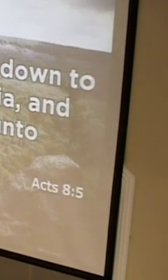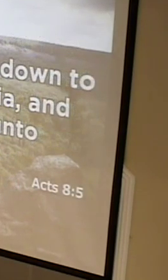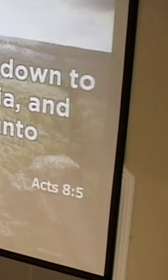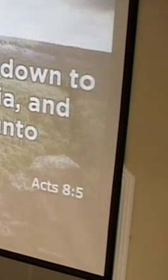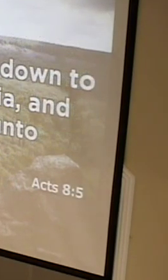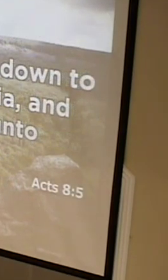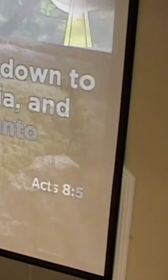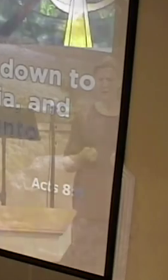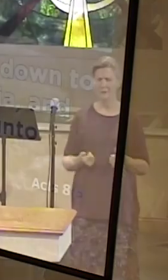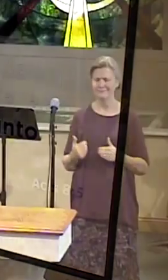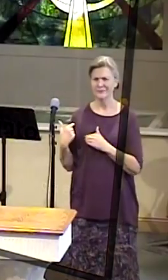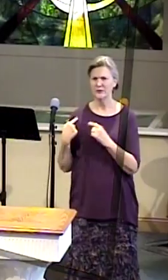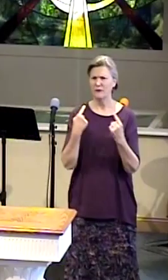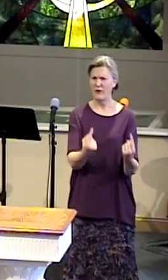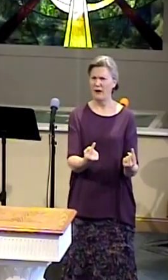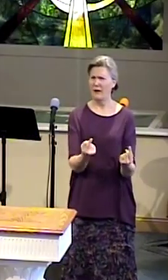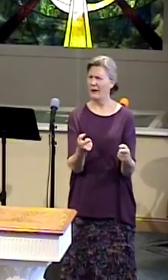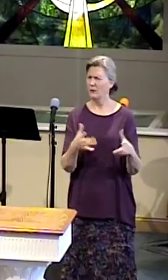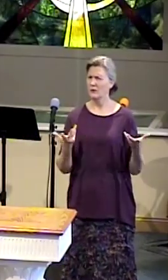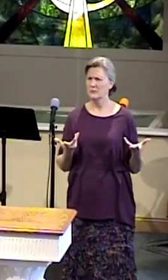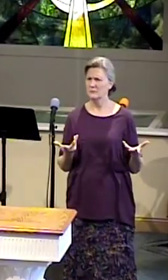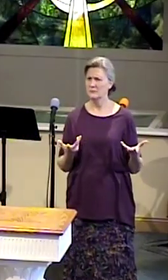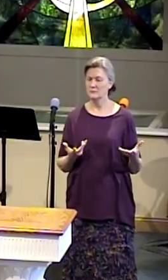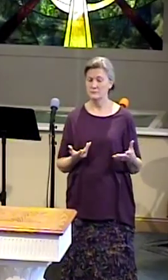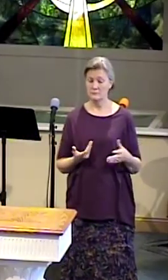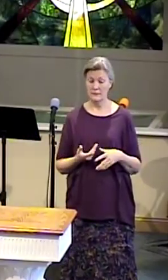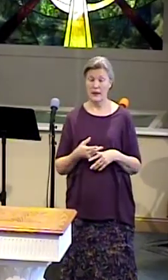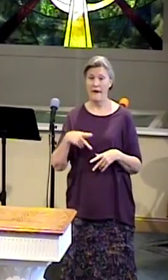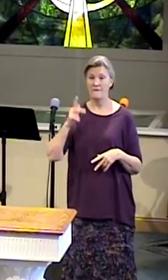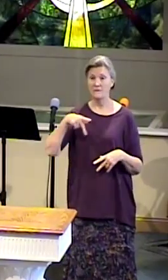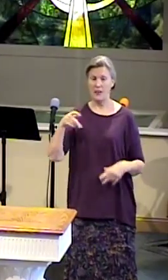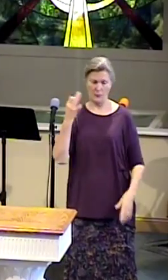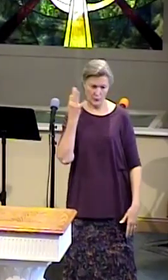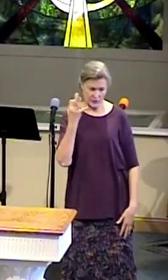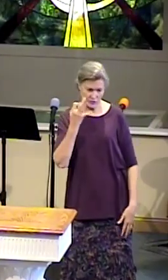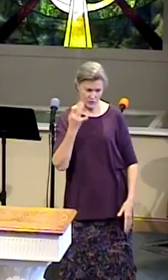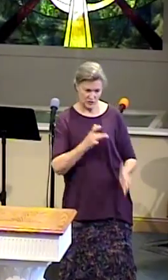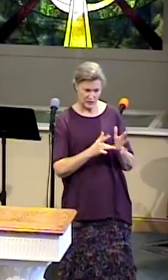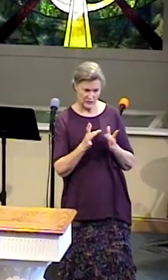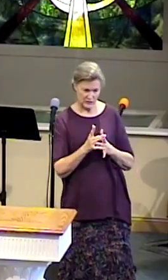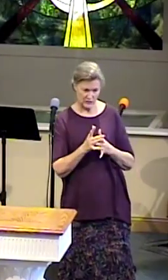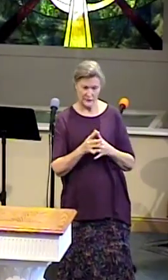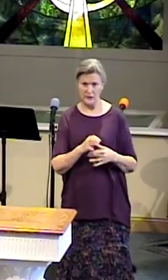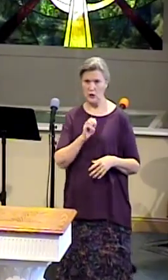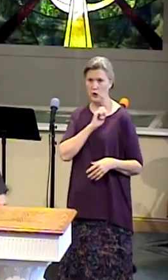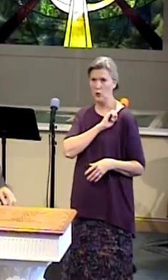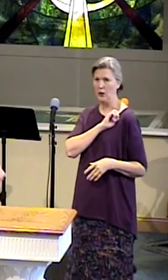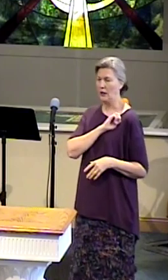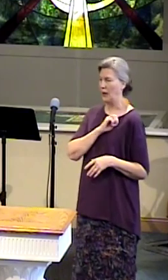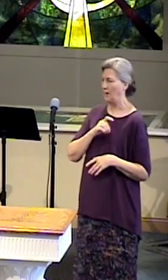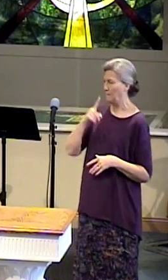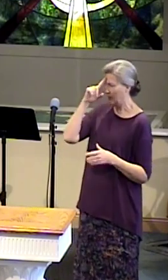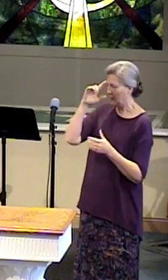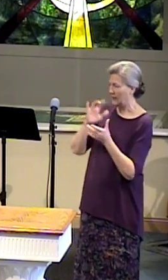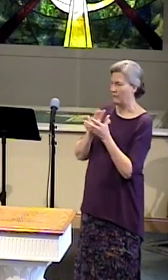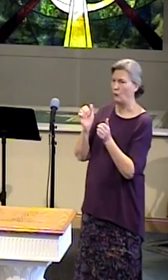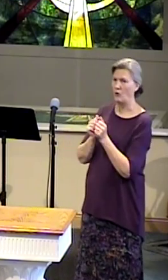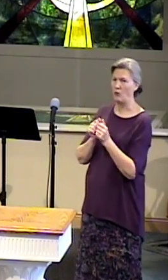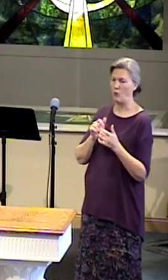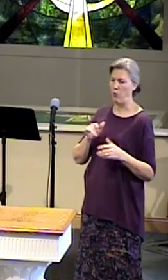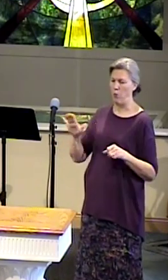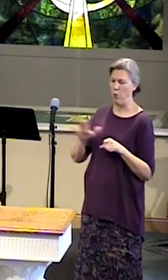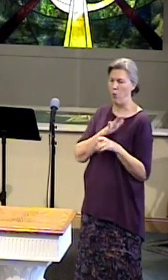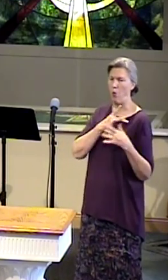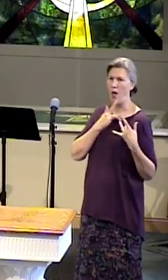what happened so far? He preached unto him Jesus. He believed with all his heart. And next thing you know, what